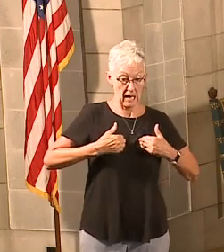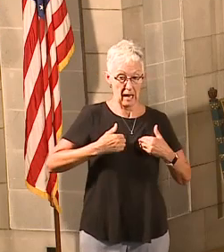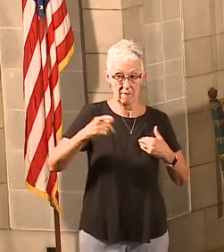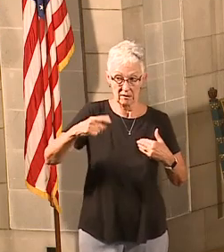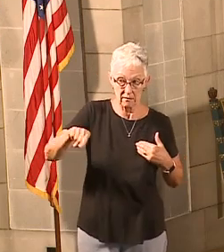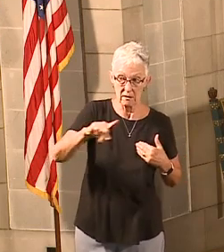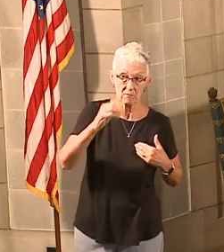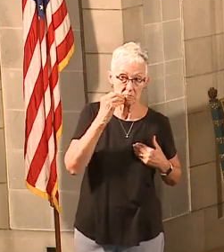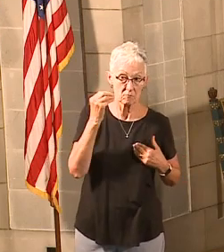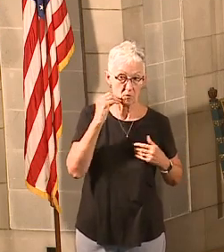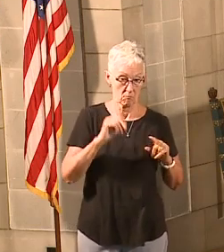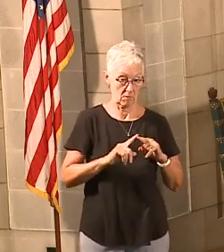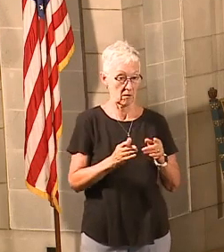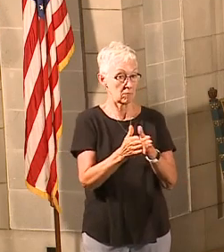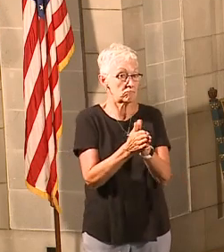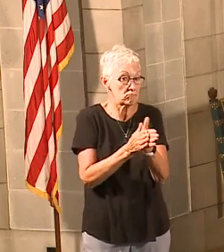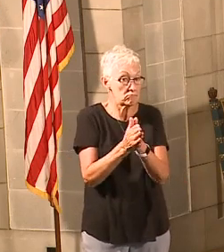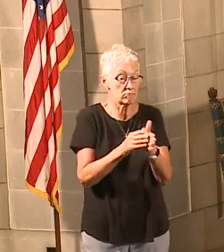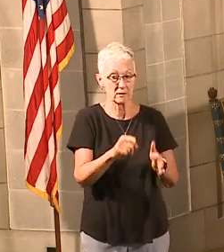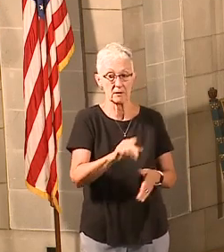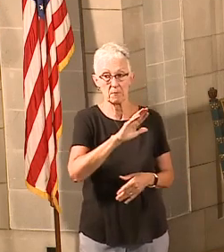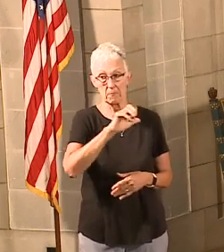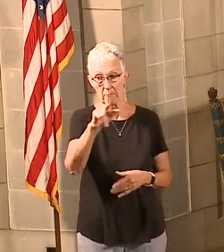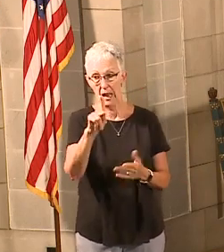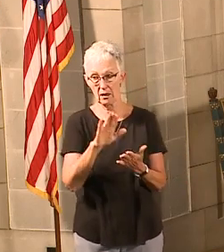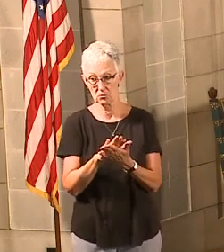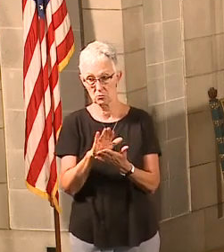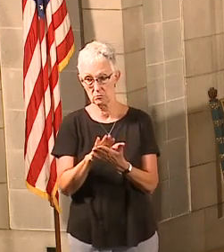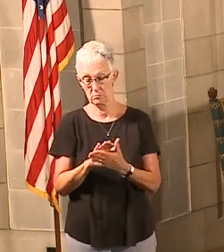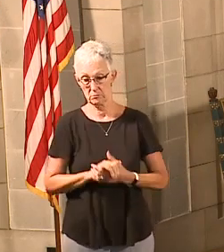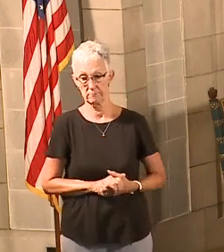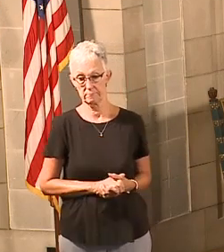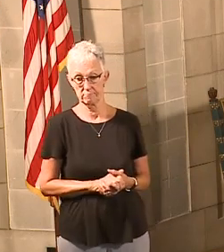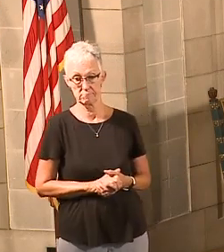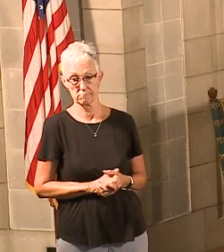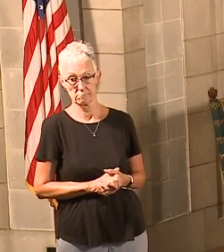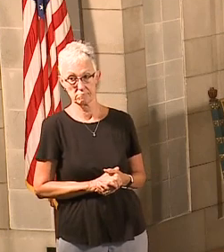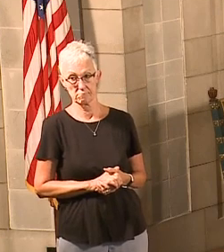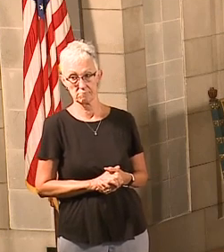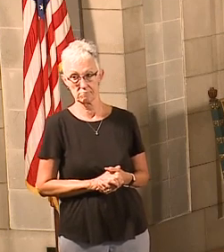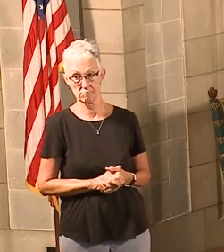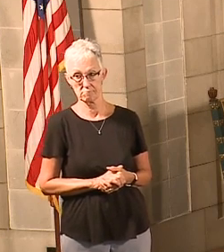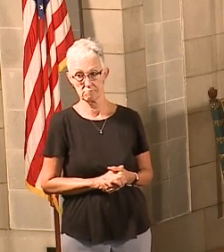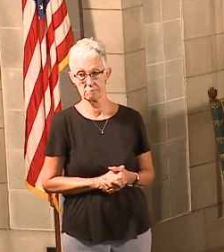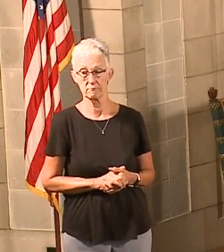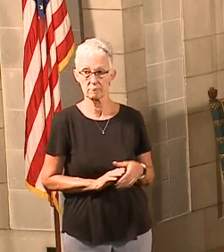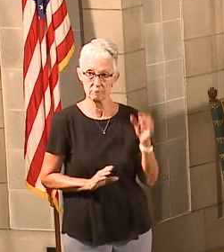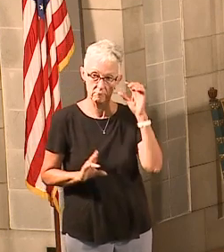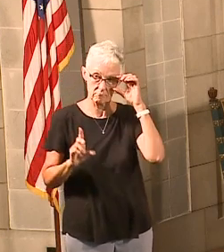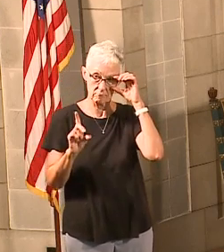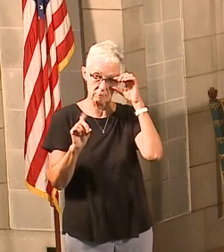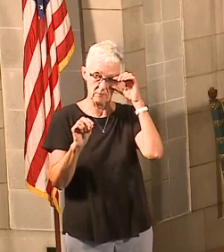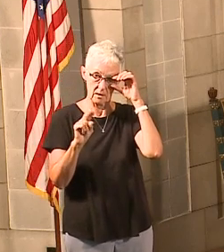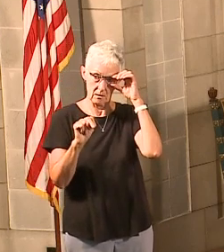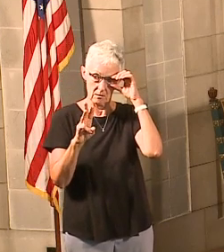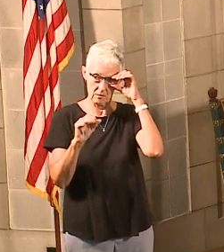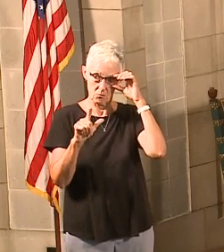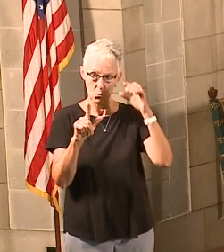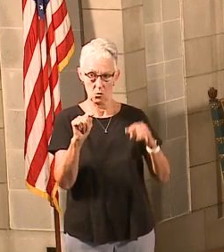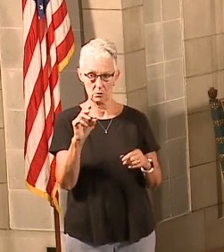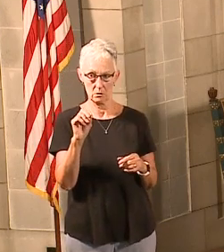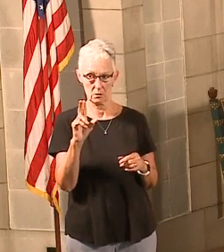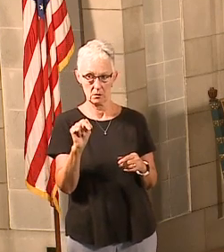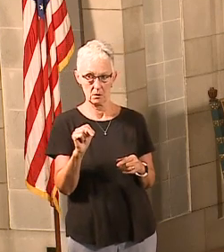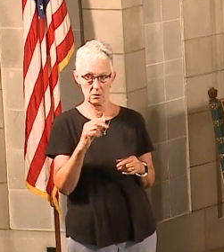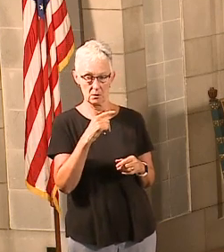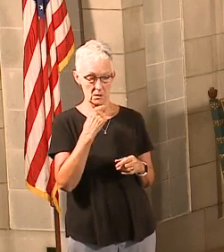them get back to school. Donald would like to know if you and the Med Center experts you consult with are in